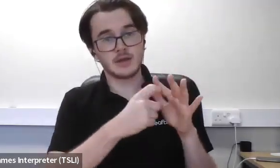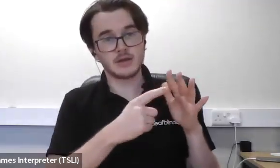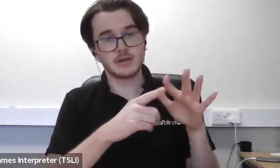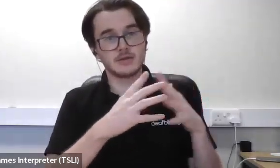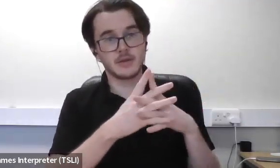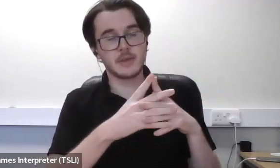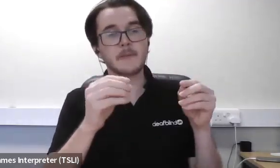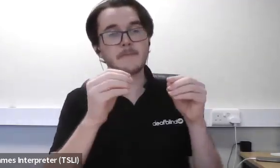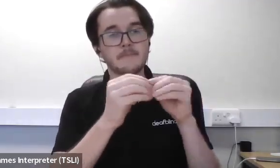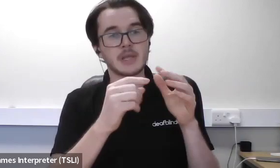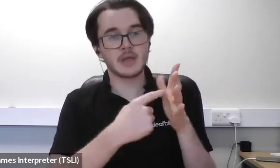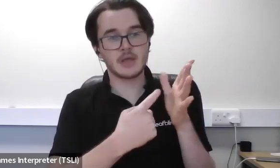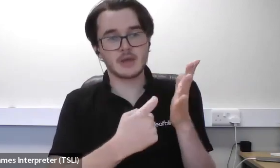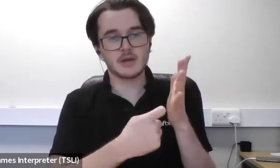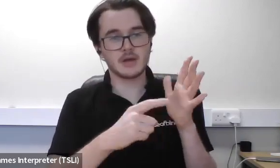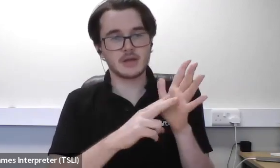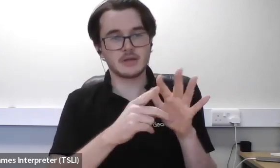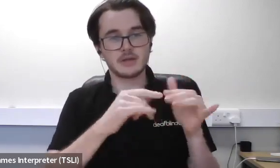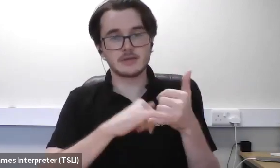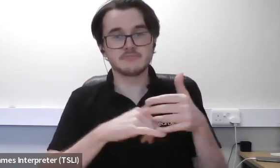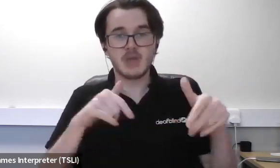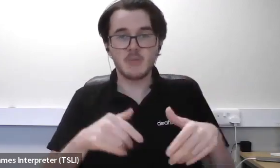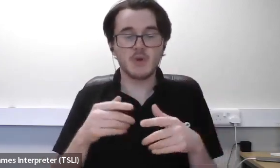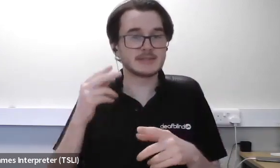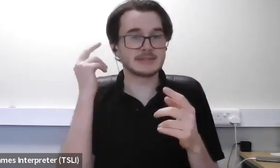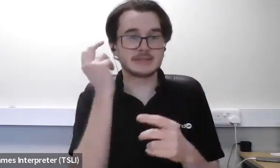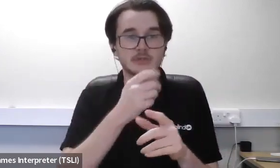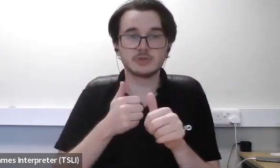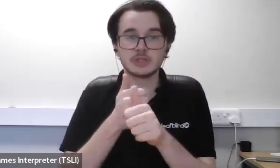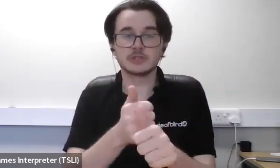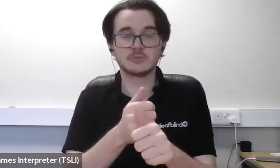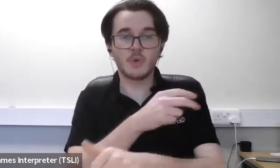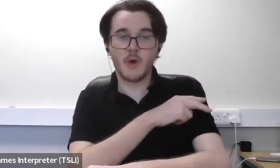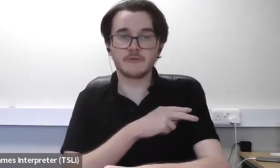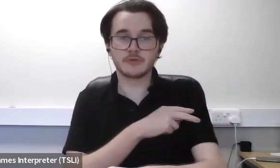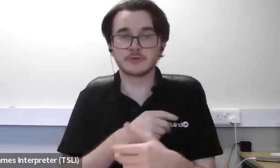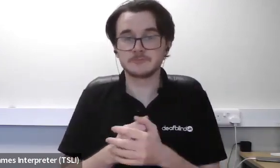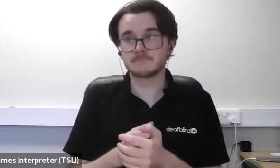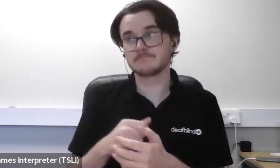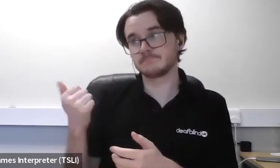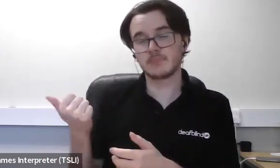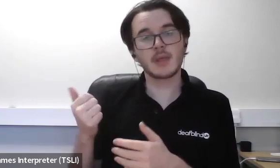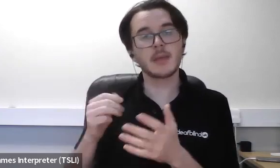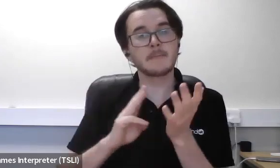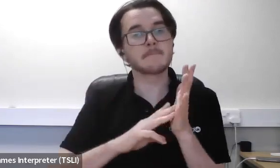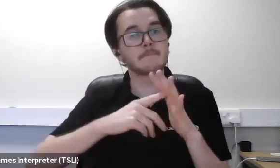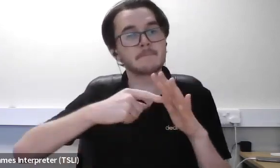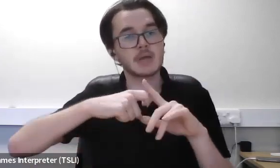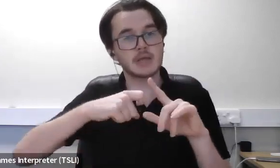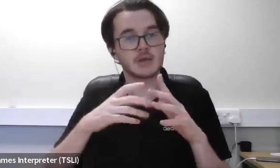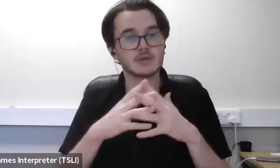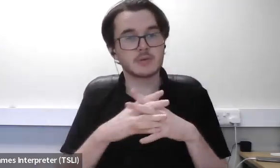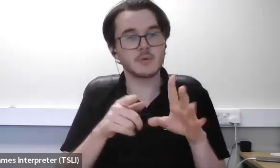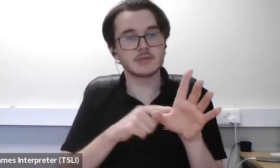Support Officers here at DeafBlind UK. I'm also joined by Mike Wycherley, who's also a regional manager at